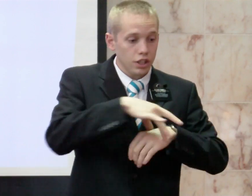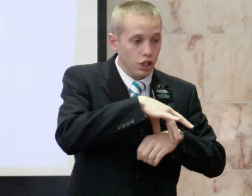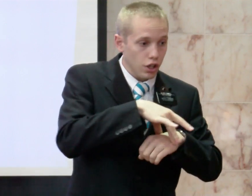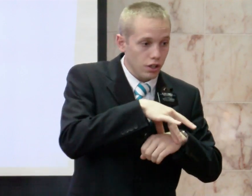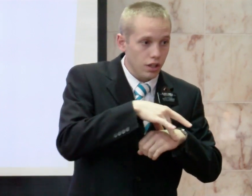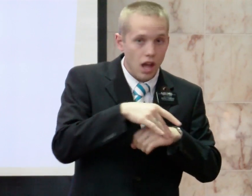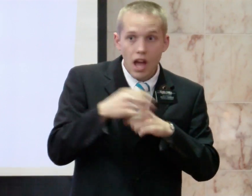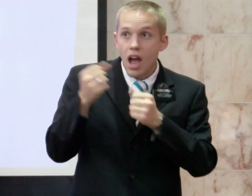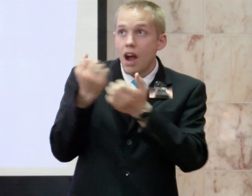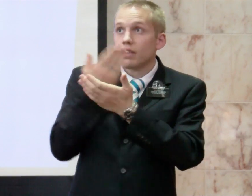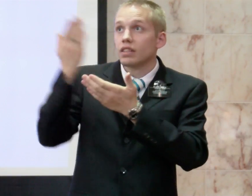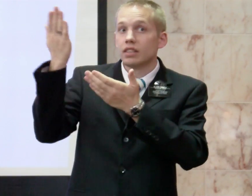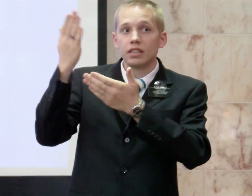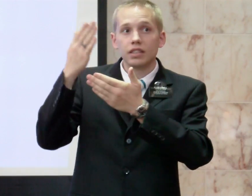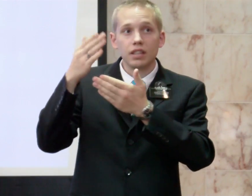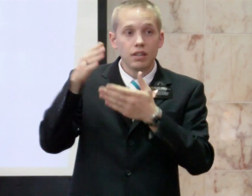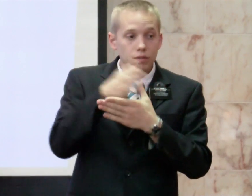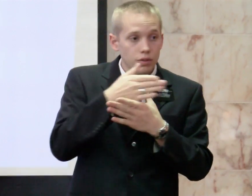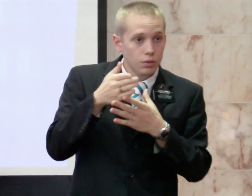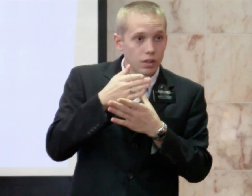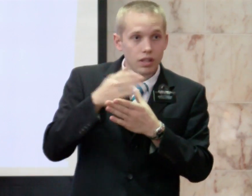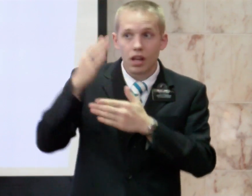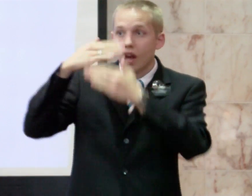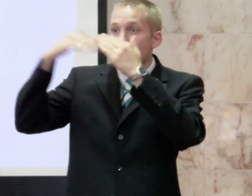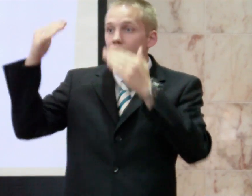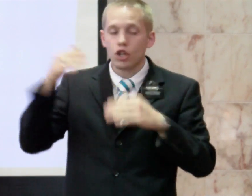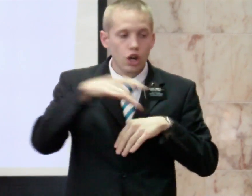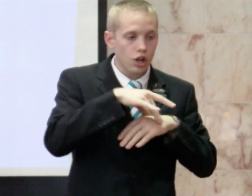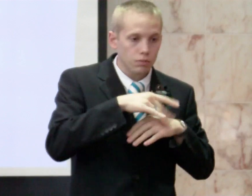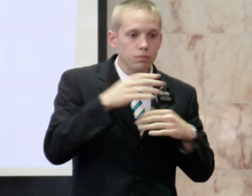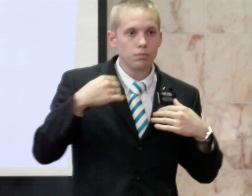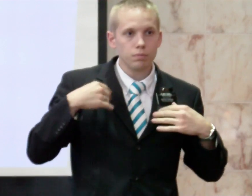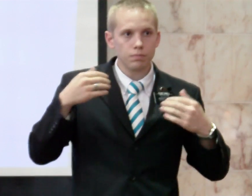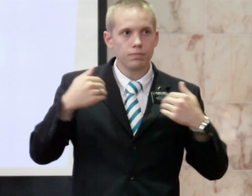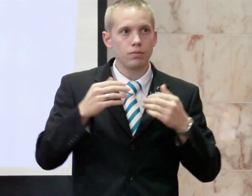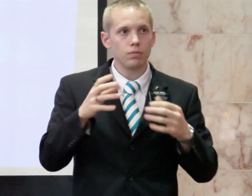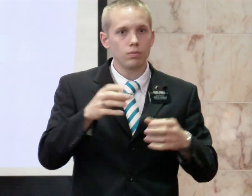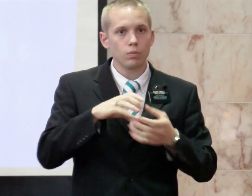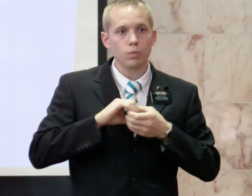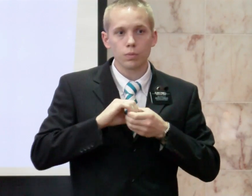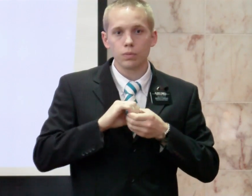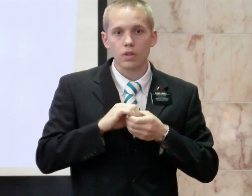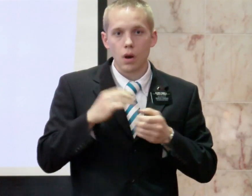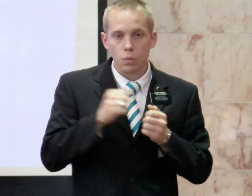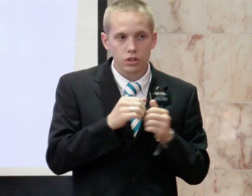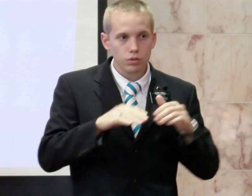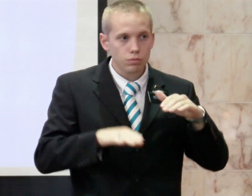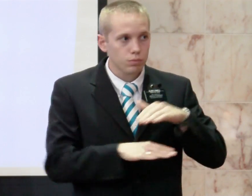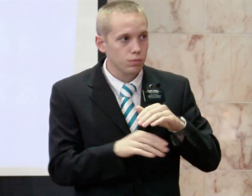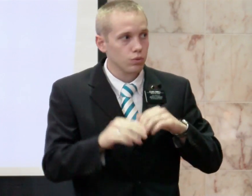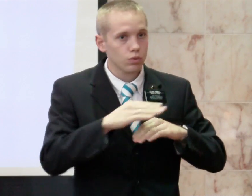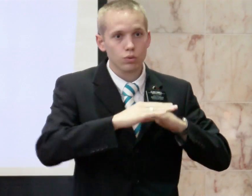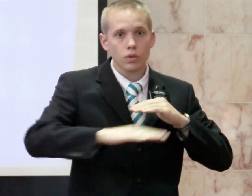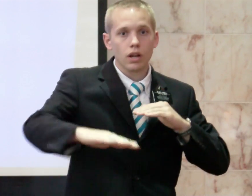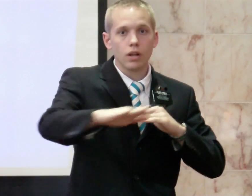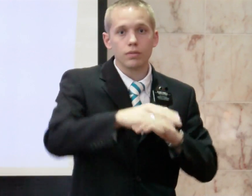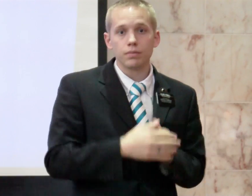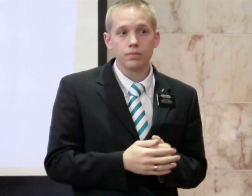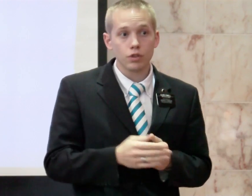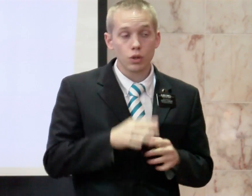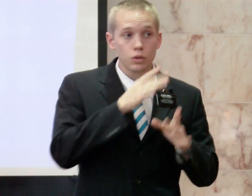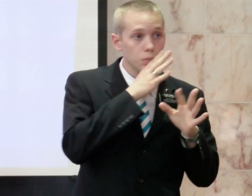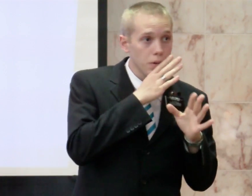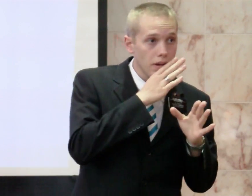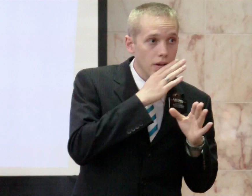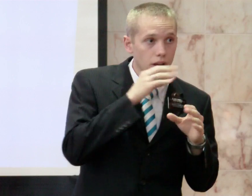earth and whatever lies in between the heavens and the earth, and what lies underneath the ground. Whether you speak